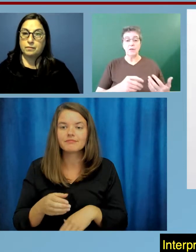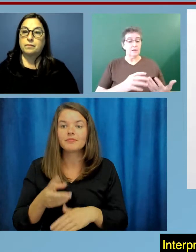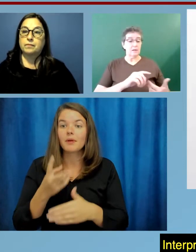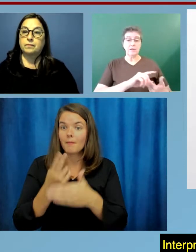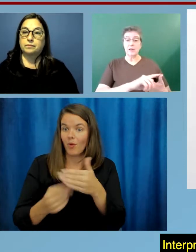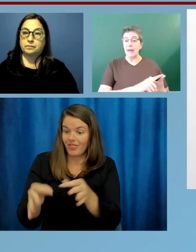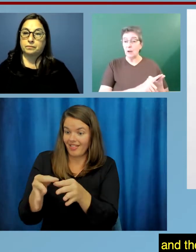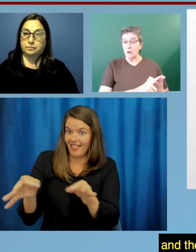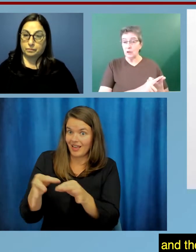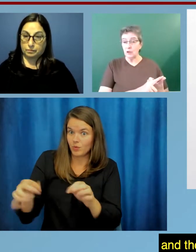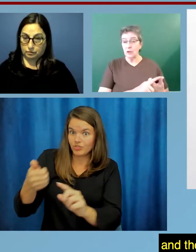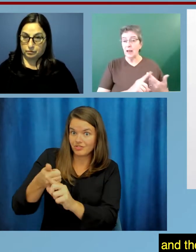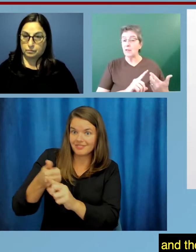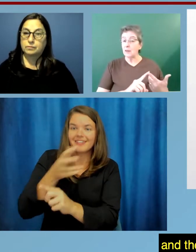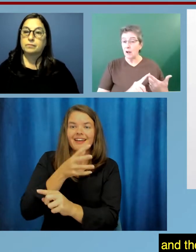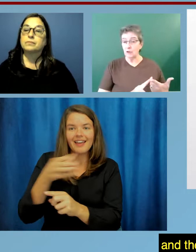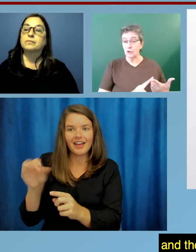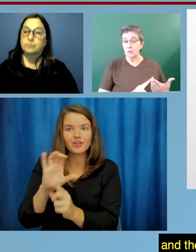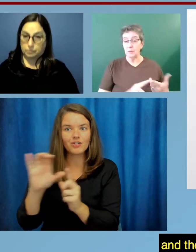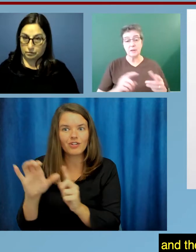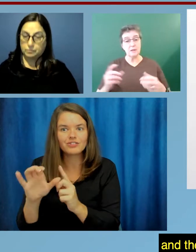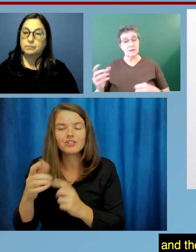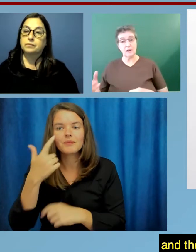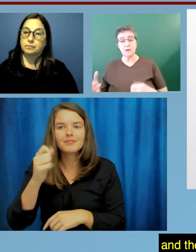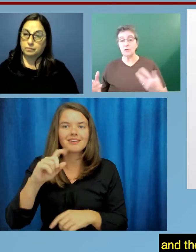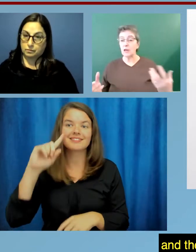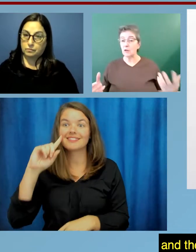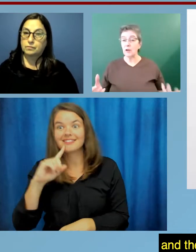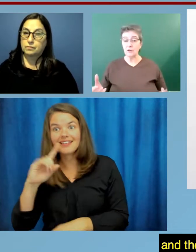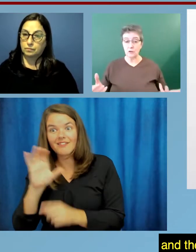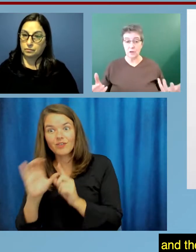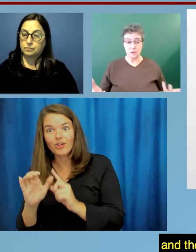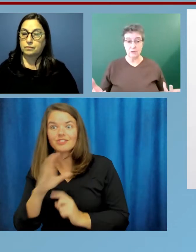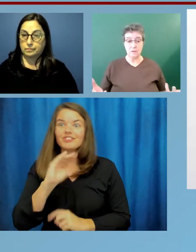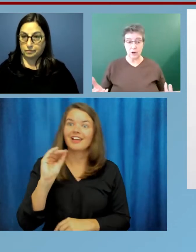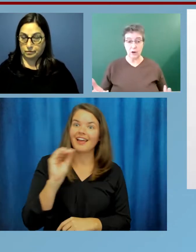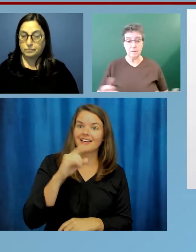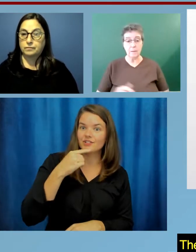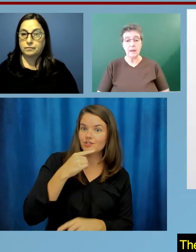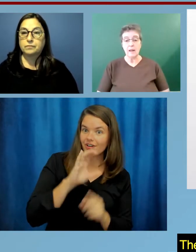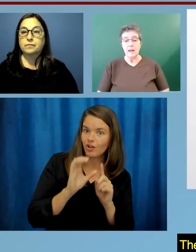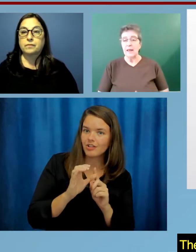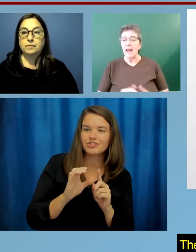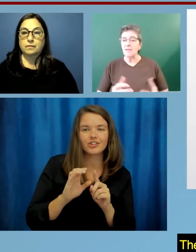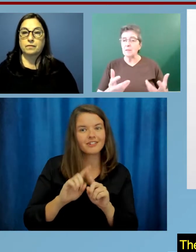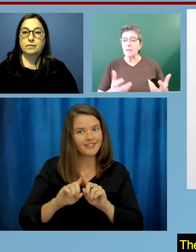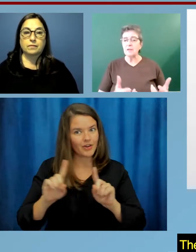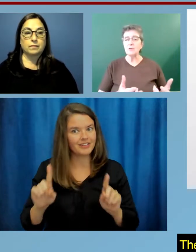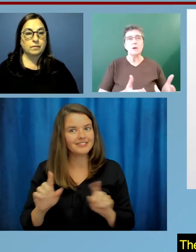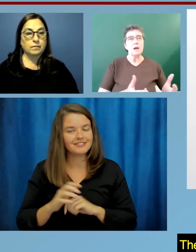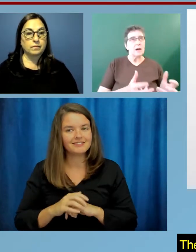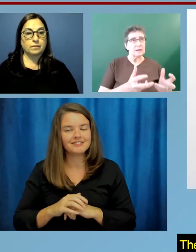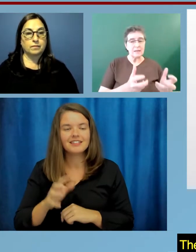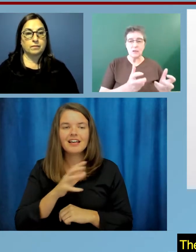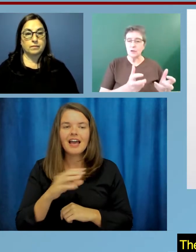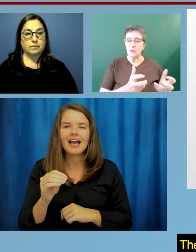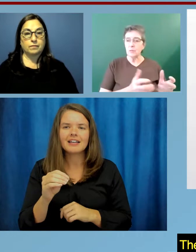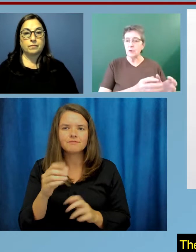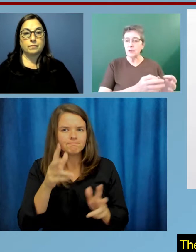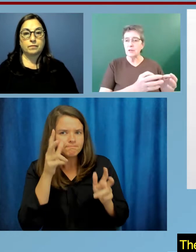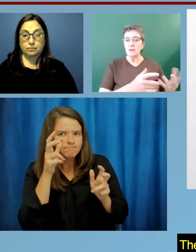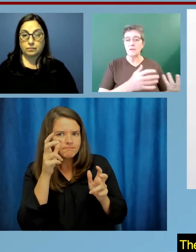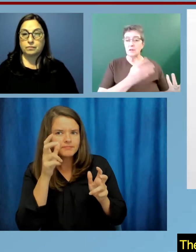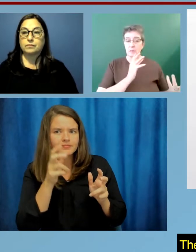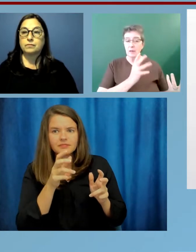both the language and the culture, because deaf culture and hearing culture does vary. They have to be able to listen to